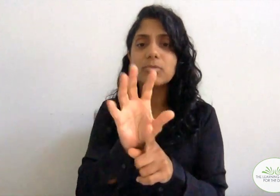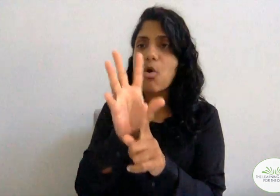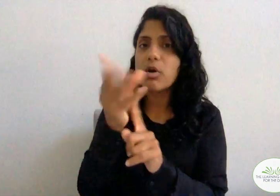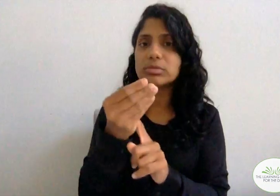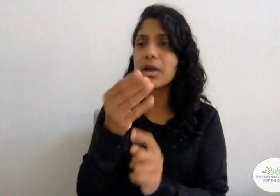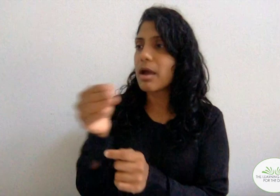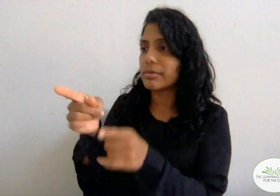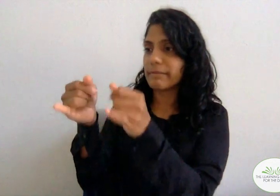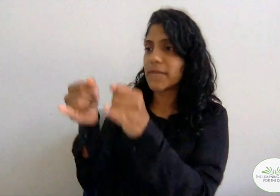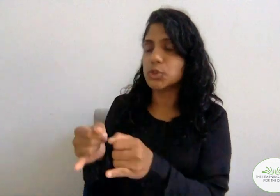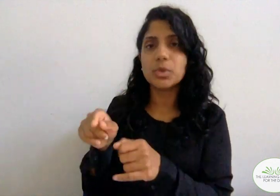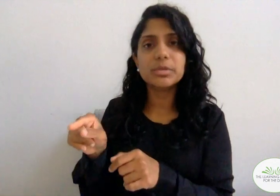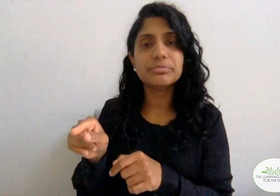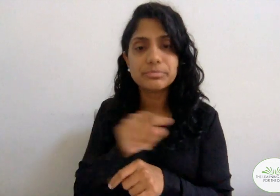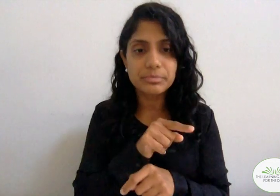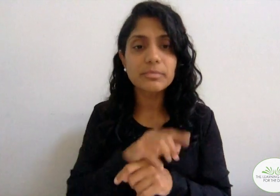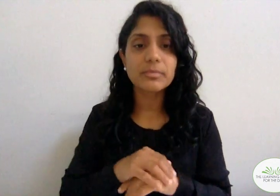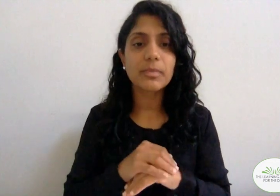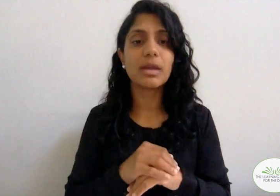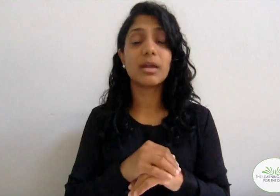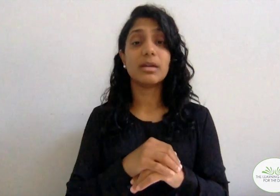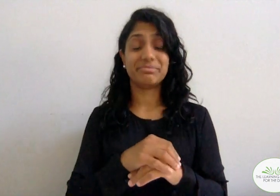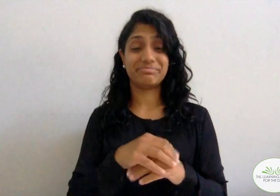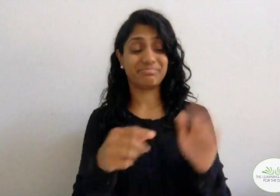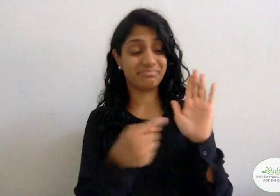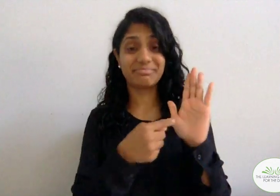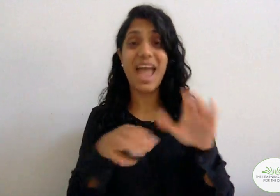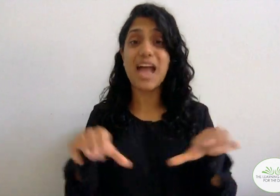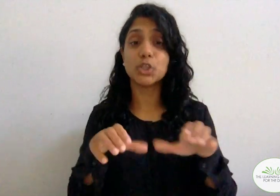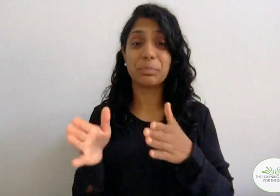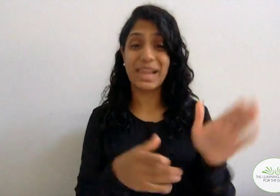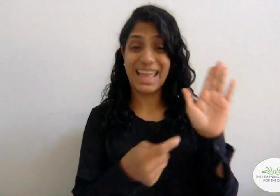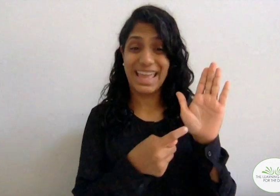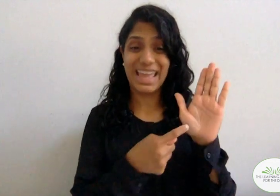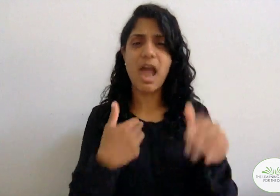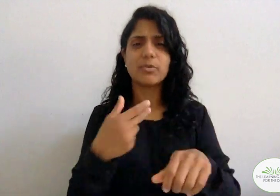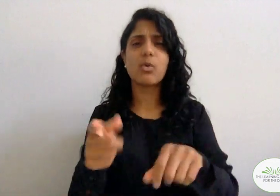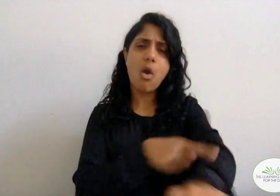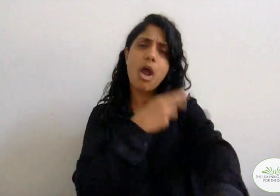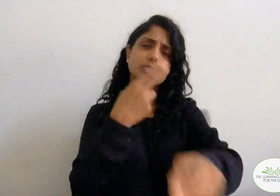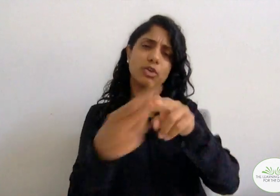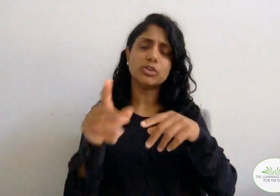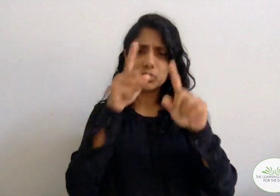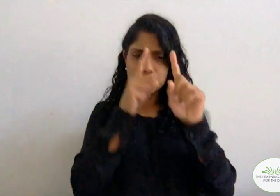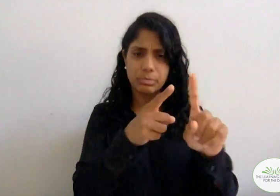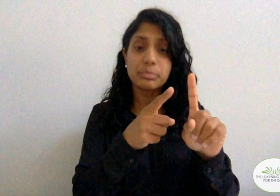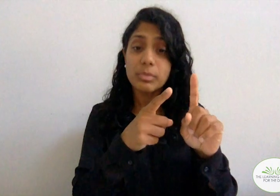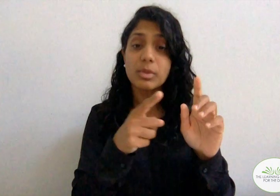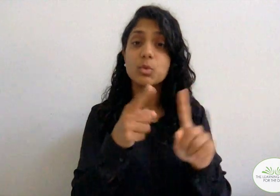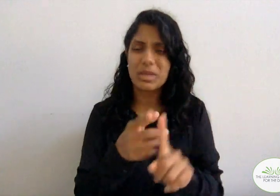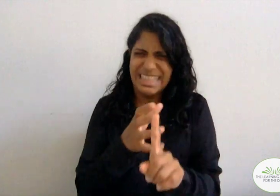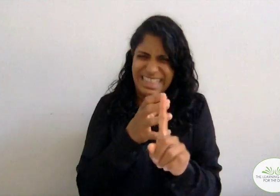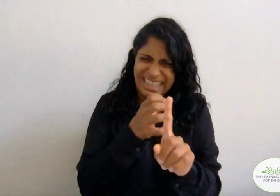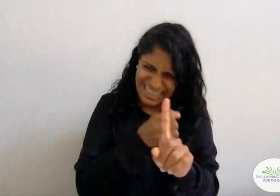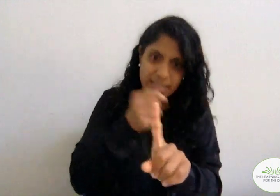the systems, policies, practices, culture, and individual actions that create and perpetuate